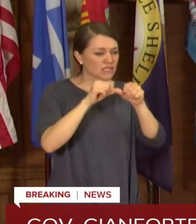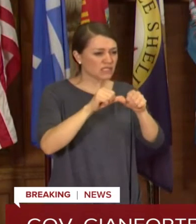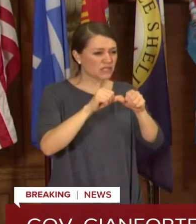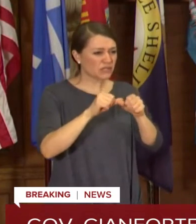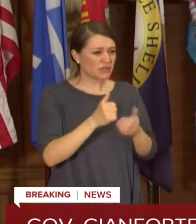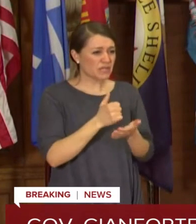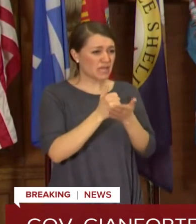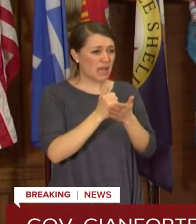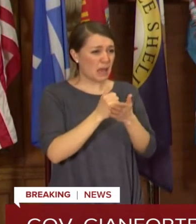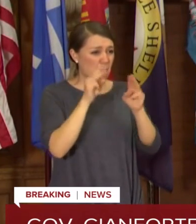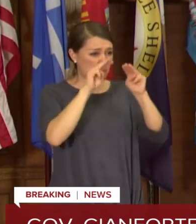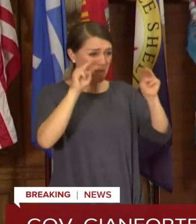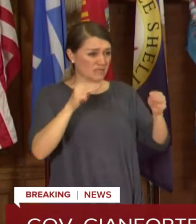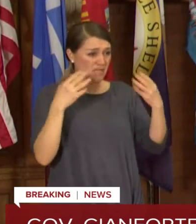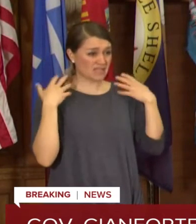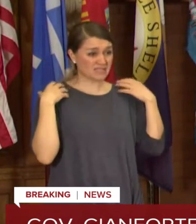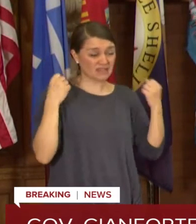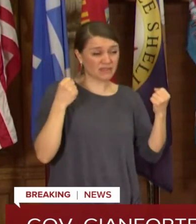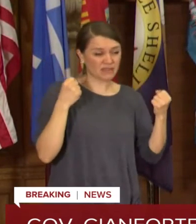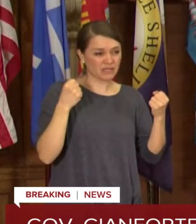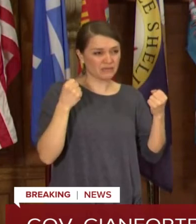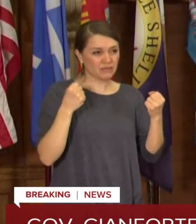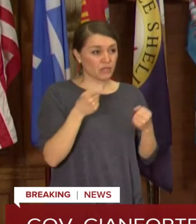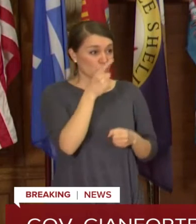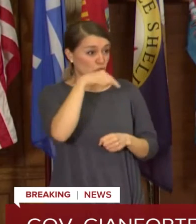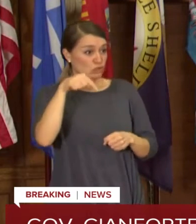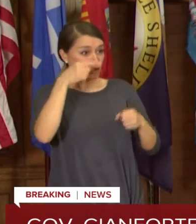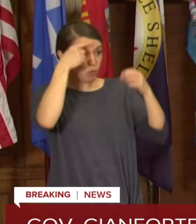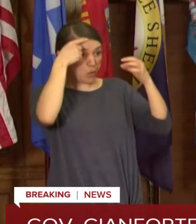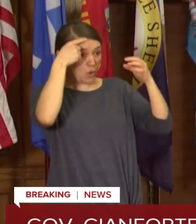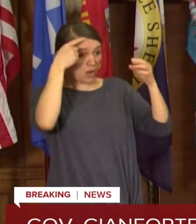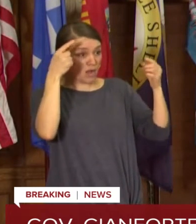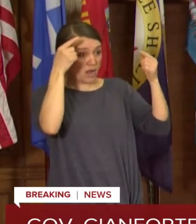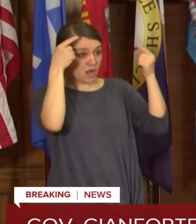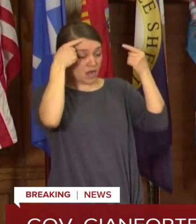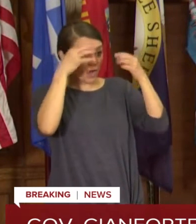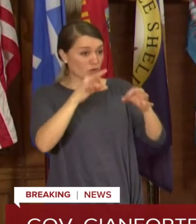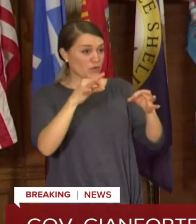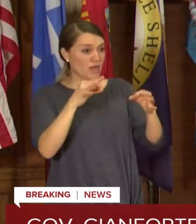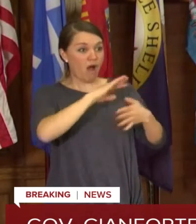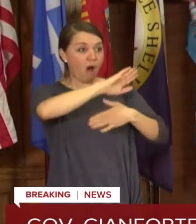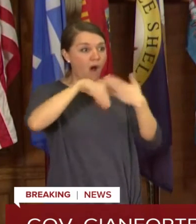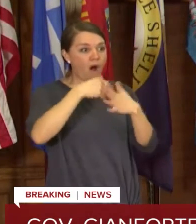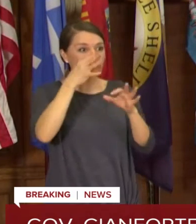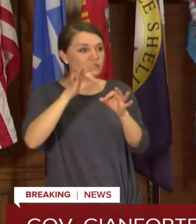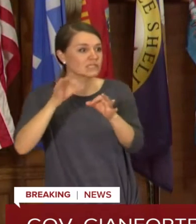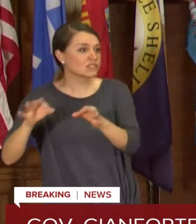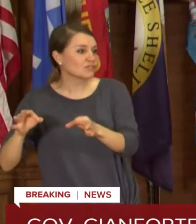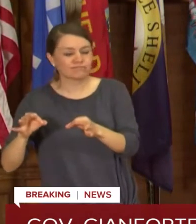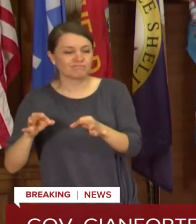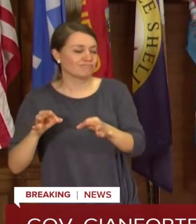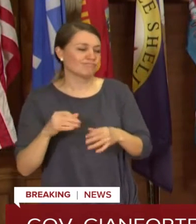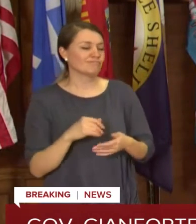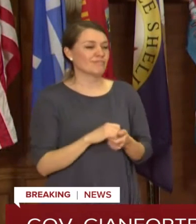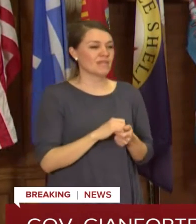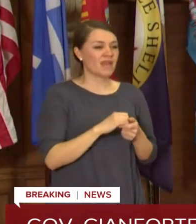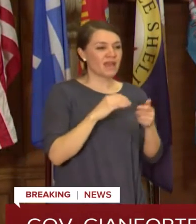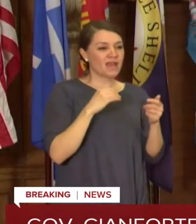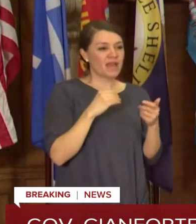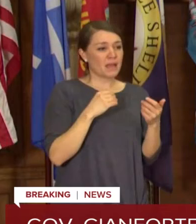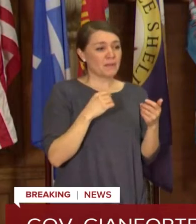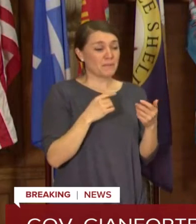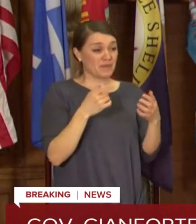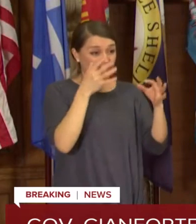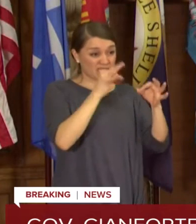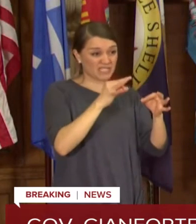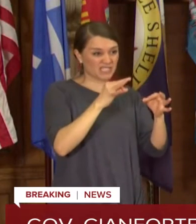not agree with all the decisions they've made, many decisions I've been a part of, but I assure you, those decisions were not